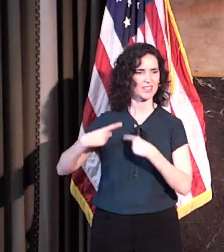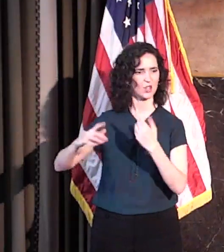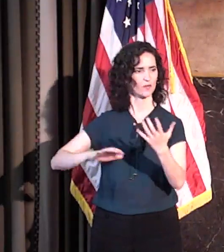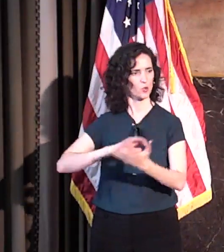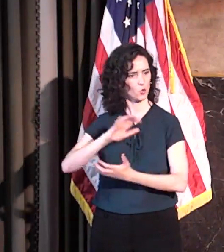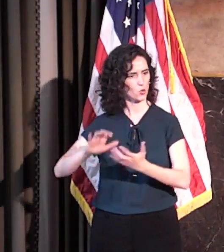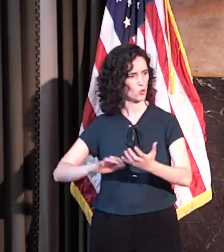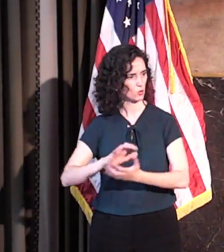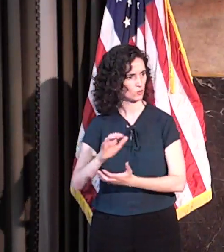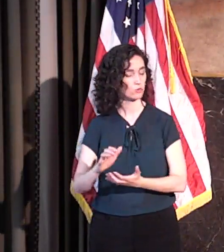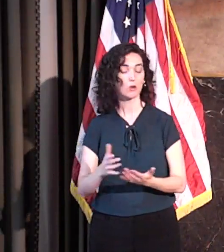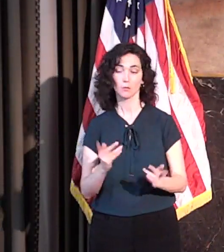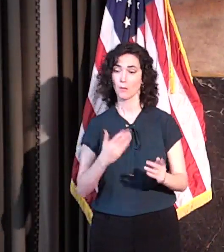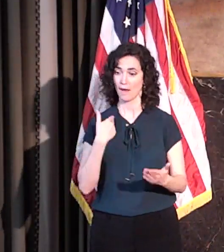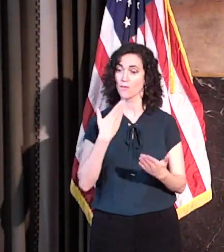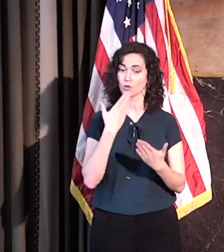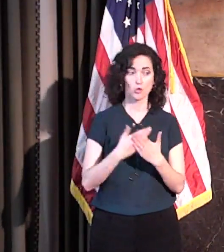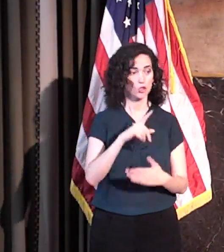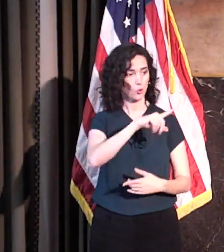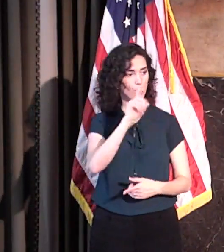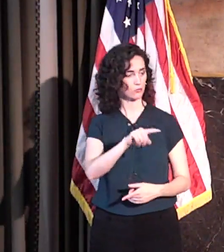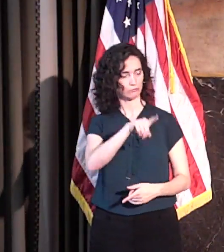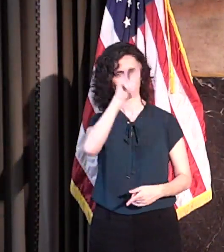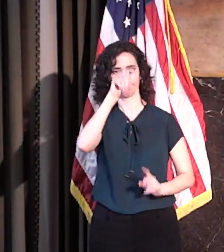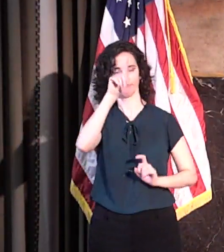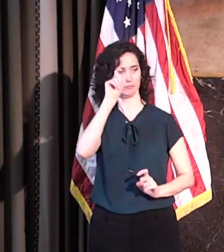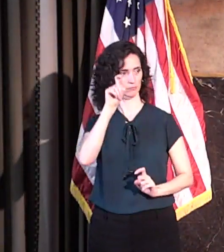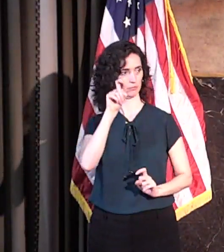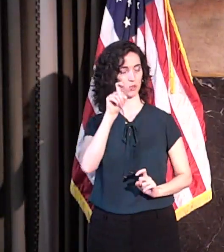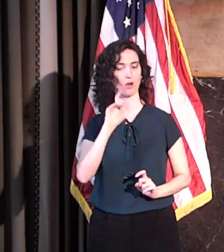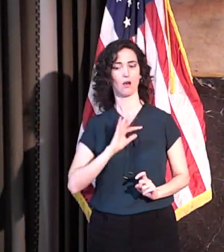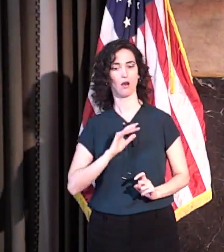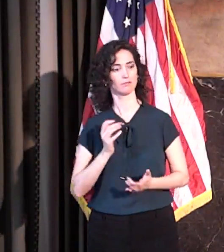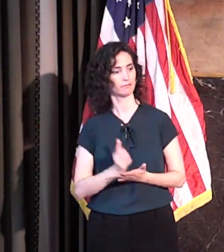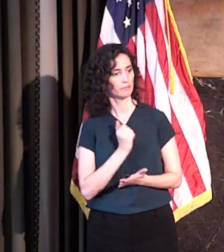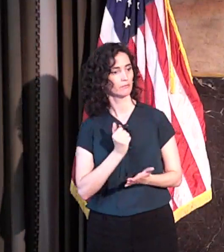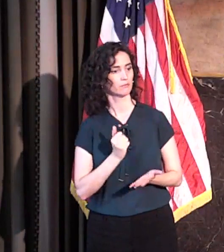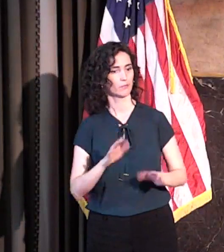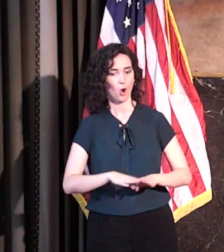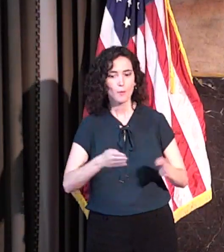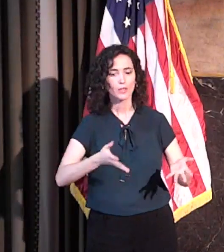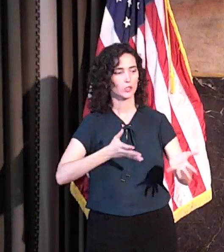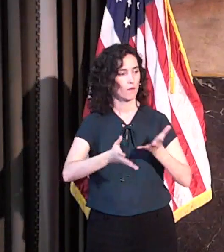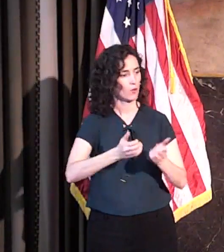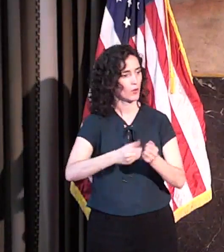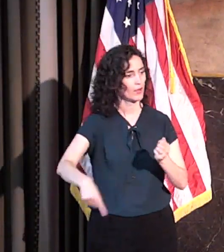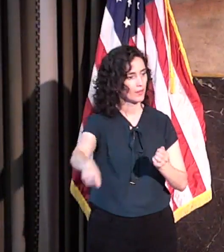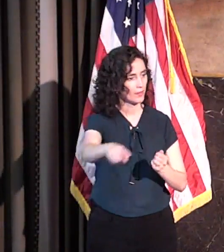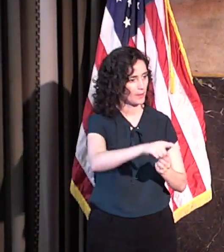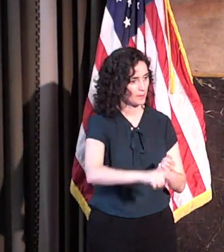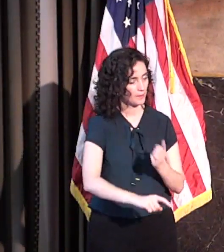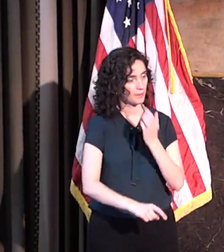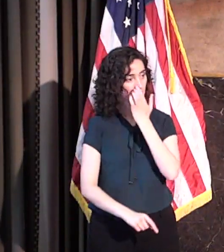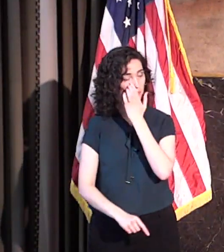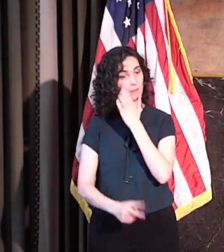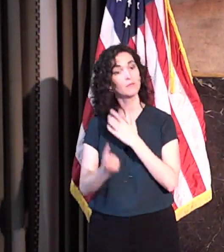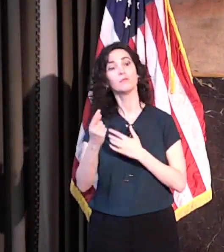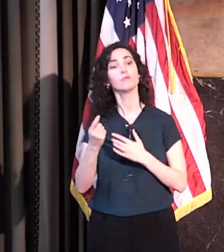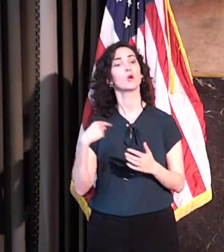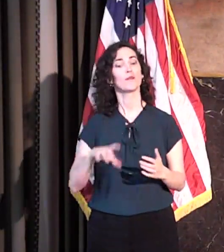of understandable questions that really tells us that there's an opportunity to create conversations in there. What we have found is when